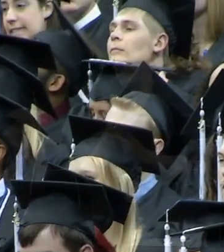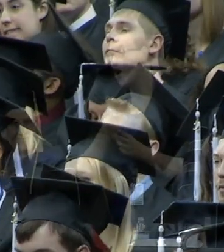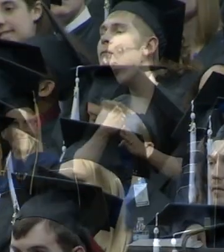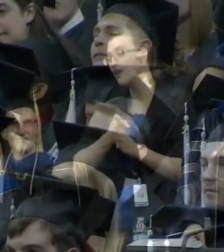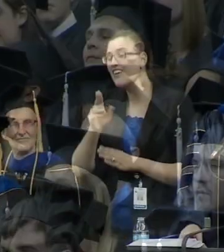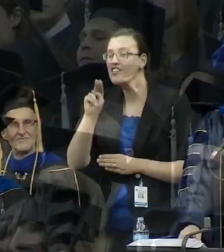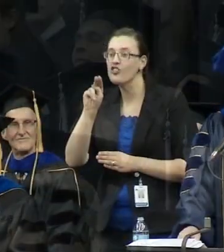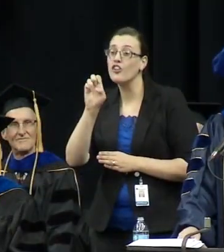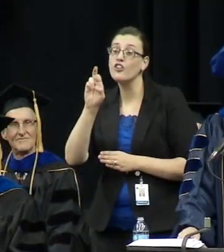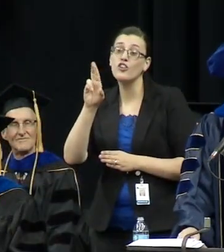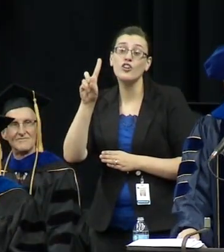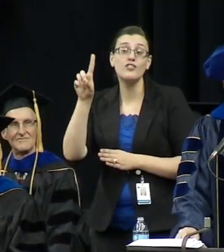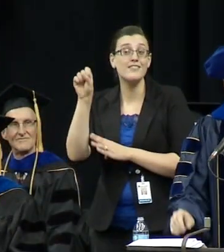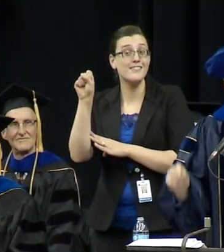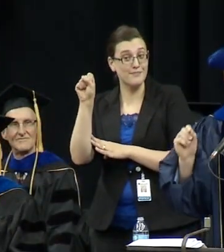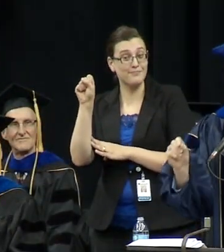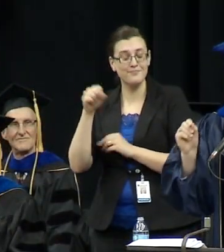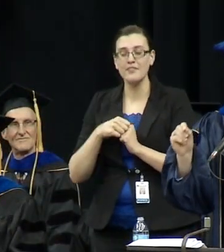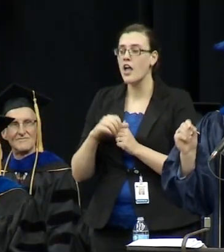professional nerds,